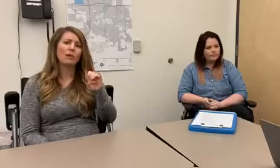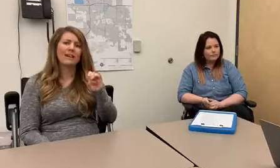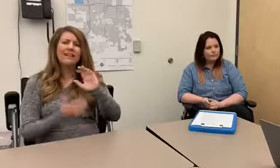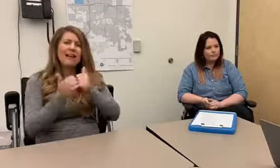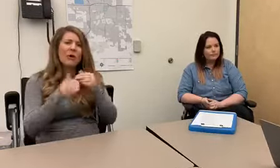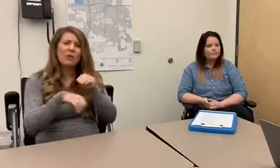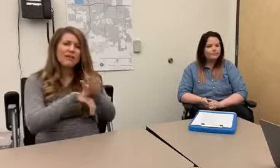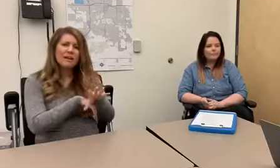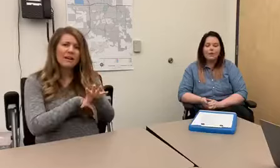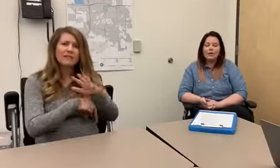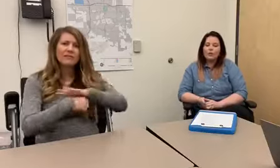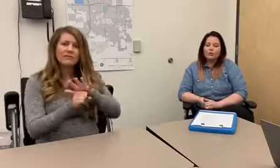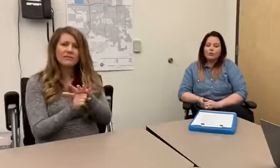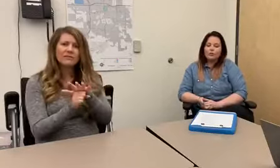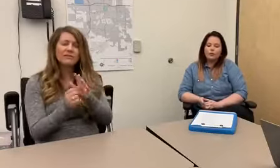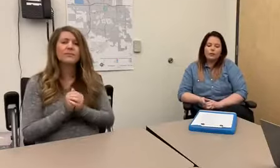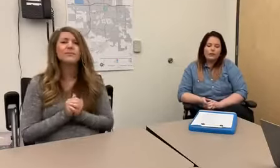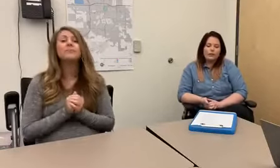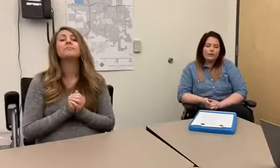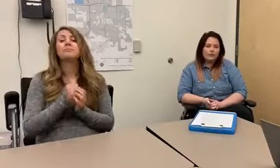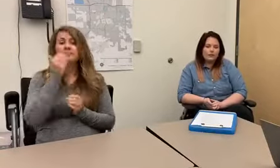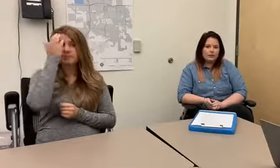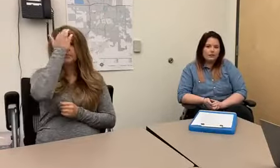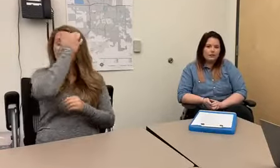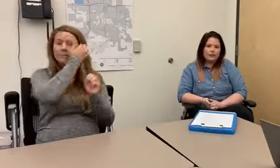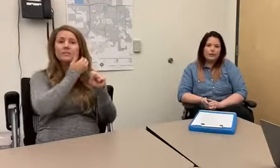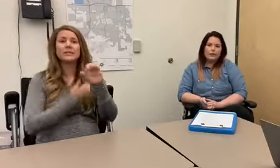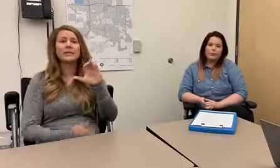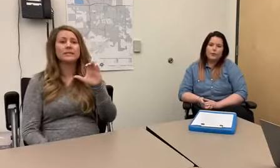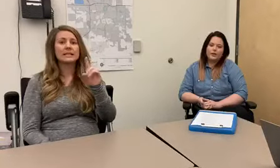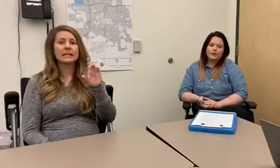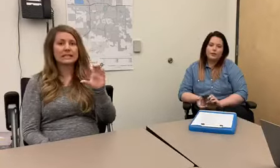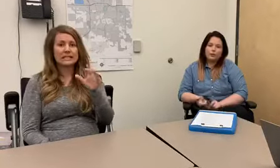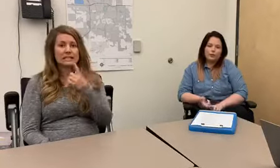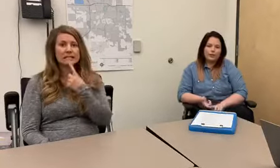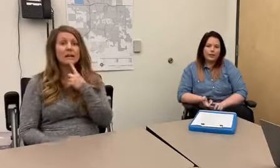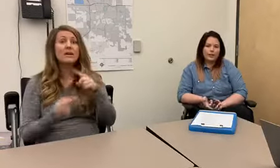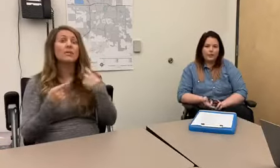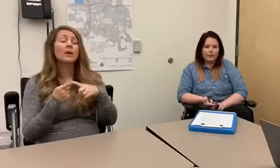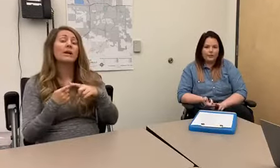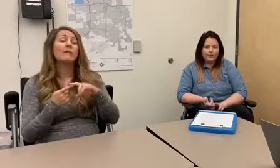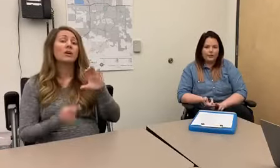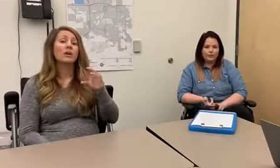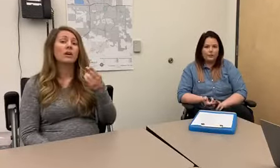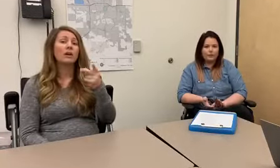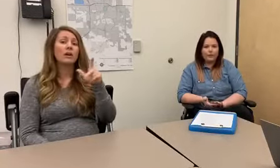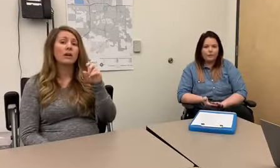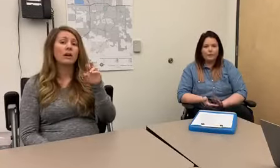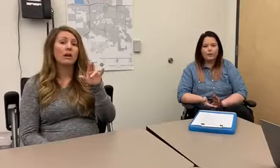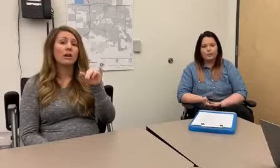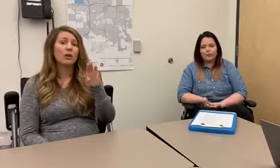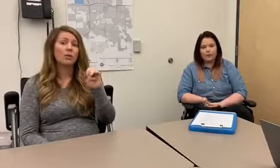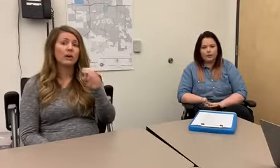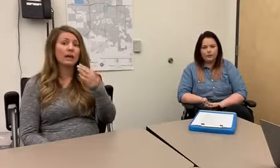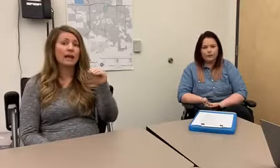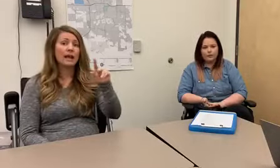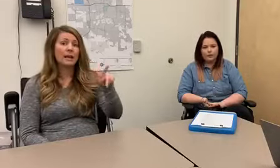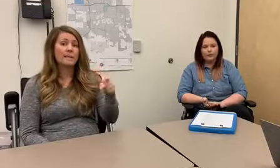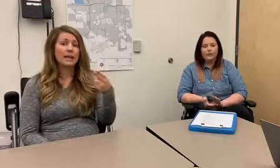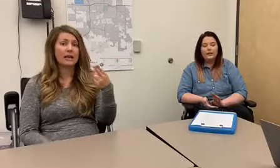COVID-19? Mm-hmm. So the CDC has said that when chlorine and pH levels are kept at their proper concentrations,